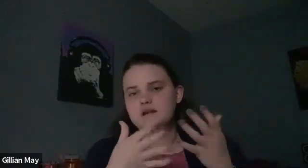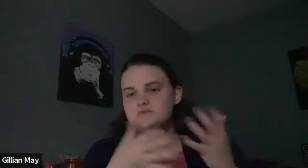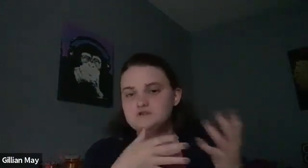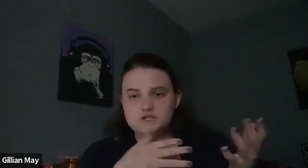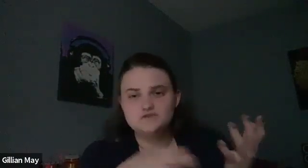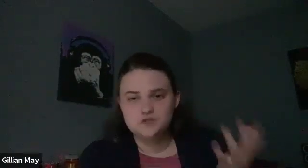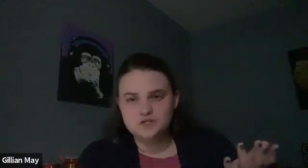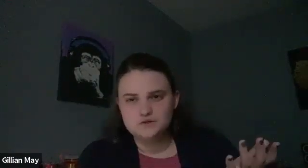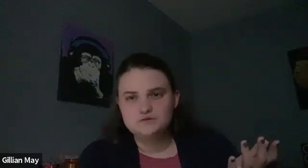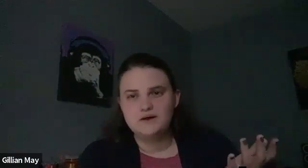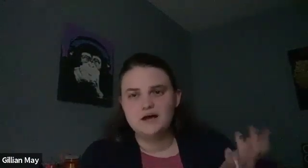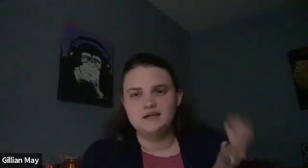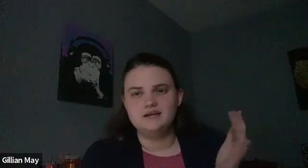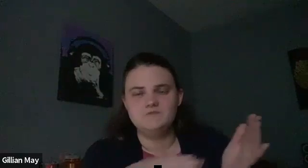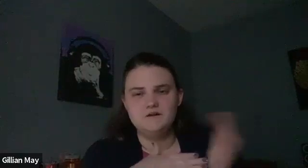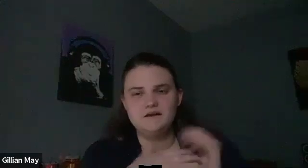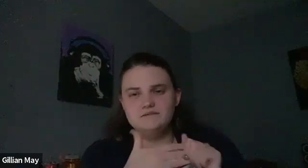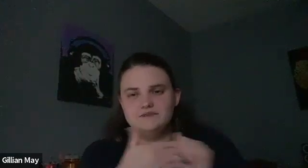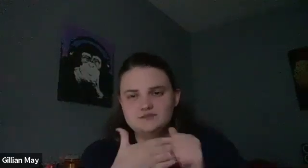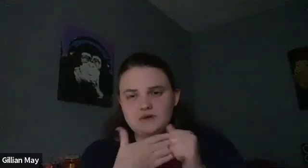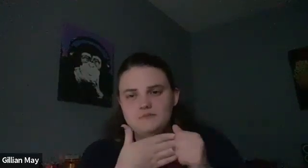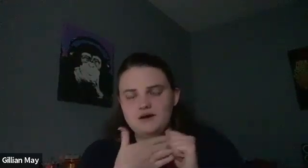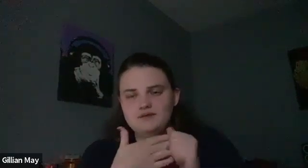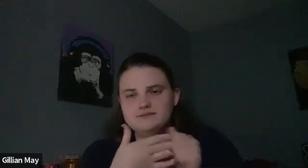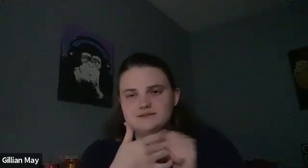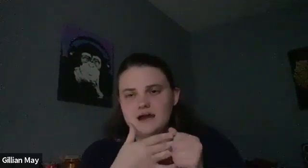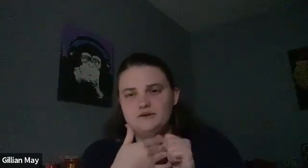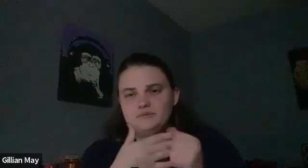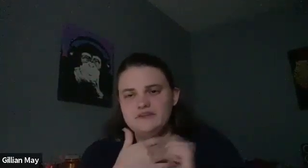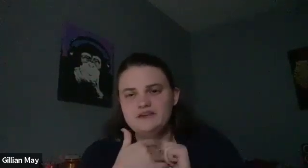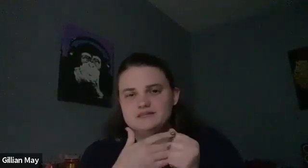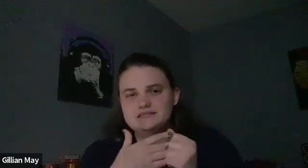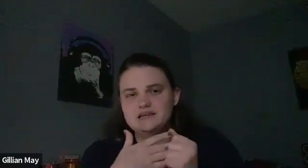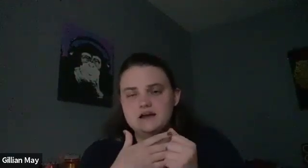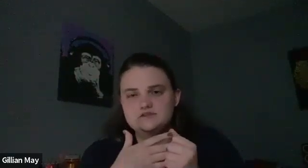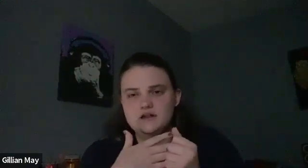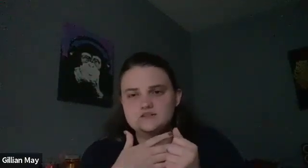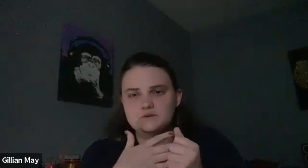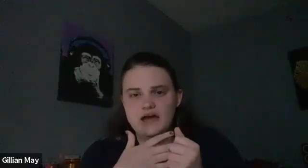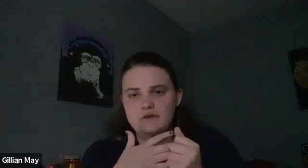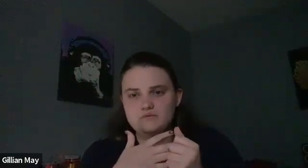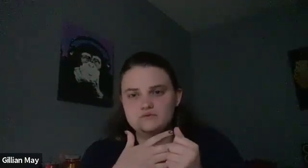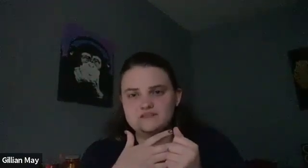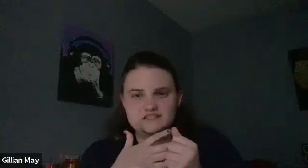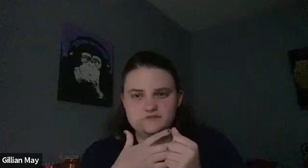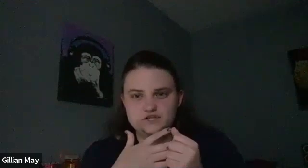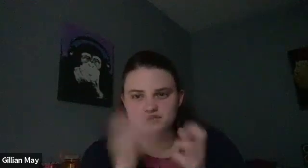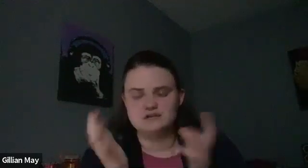whatever works for you. Again, I'm very flexible. I don't think of this as like a high school class where I have my rules and this is very strict. I'm like,